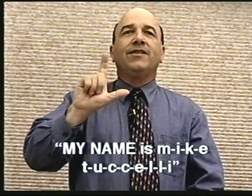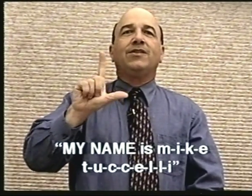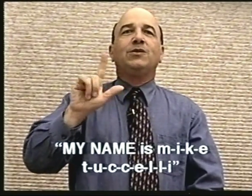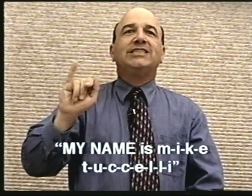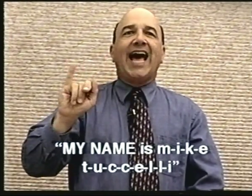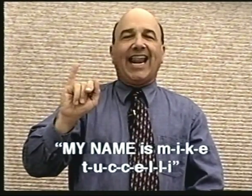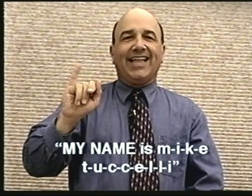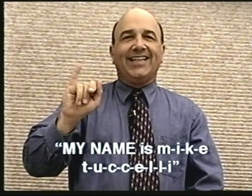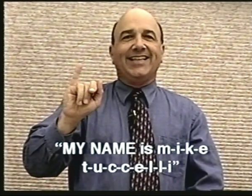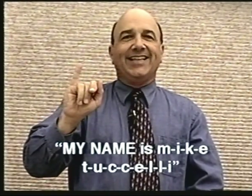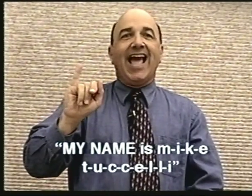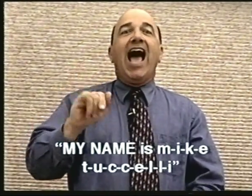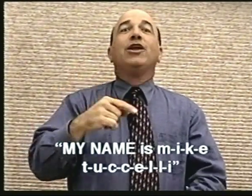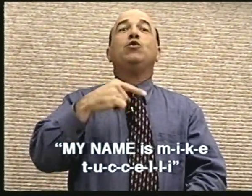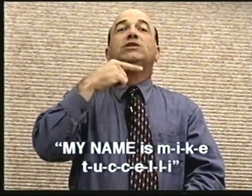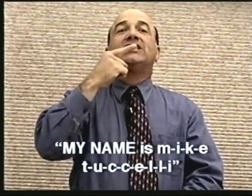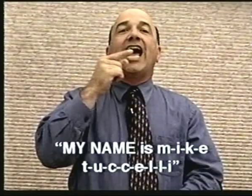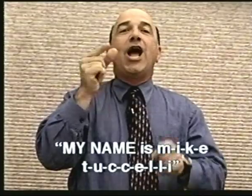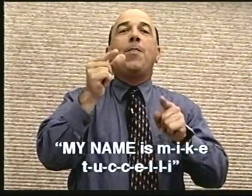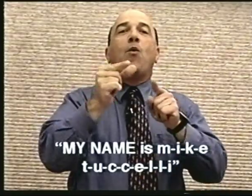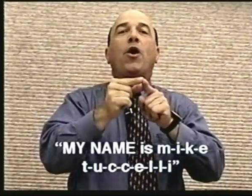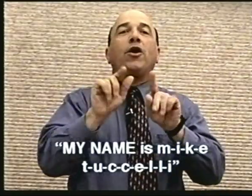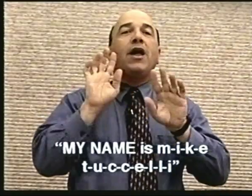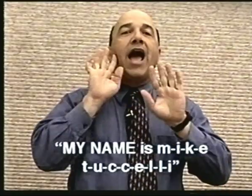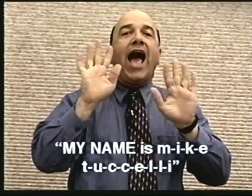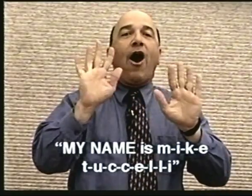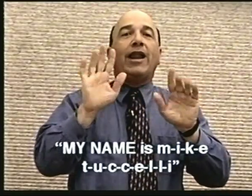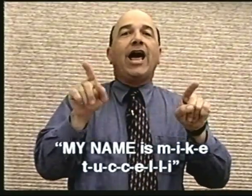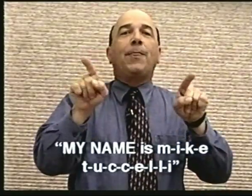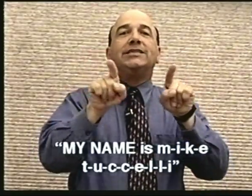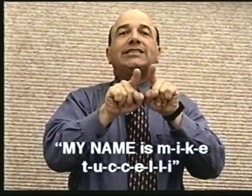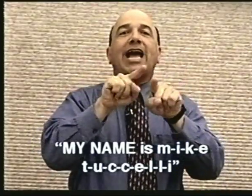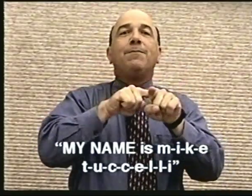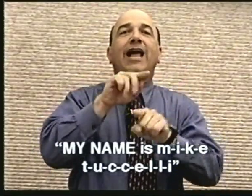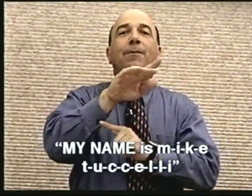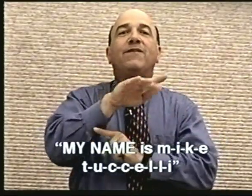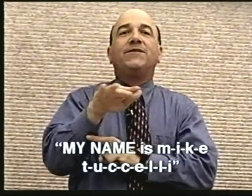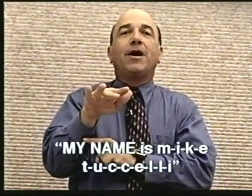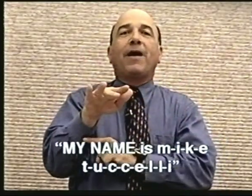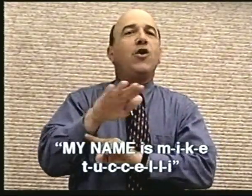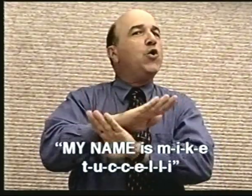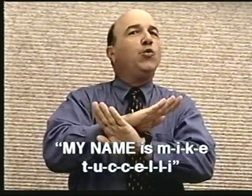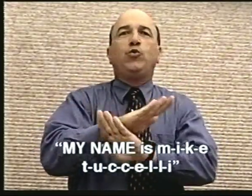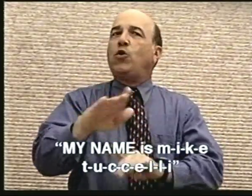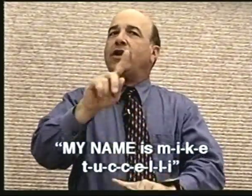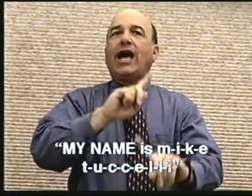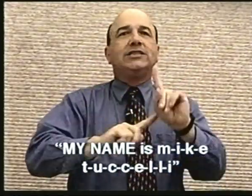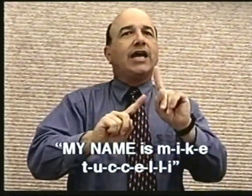to Sally. You say the word out loud at the same time you think about. You do not